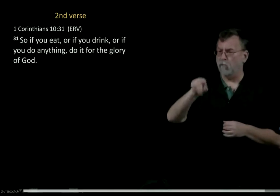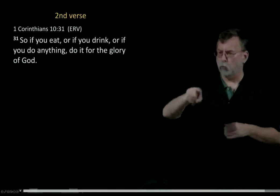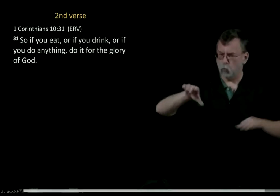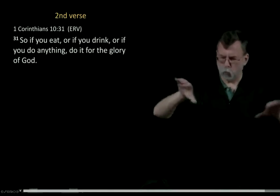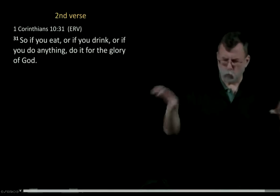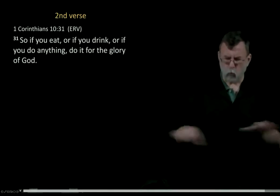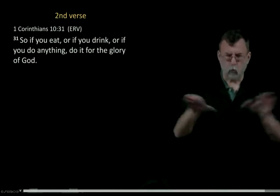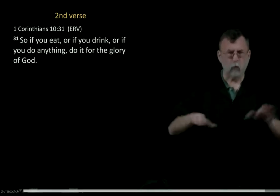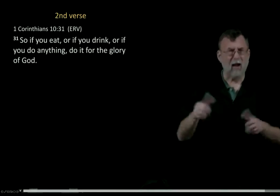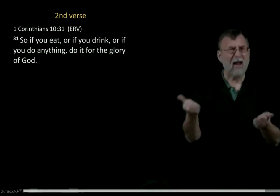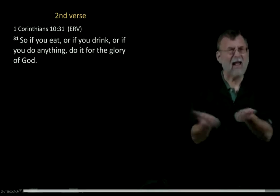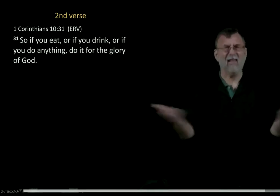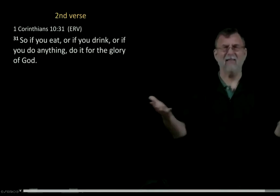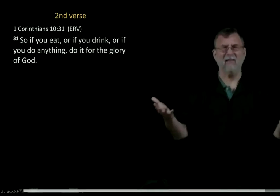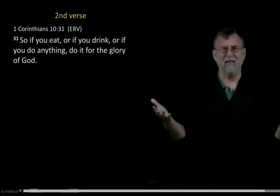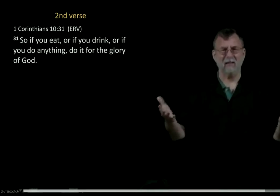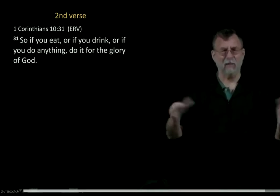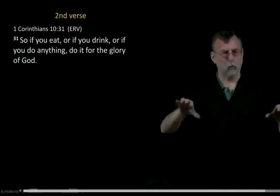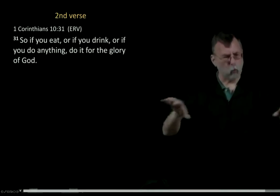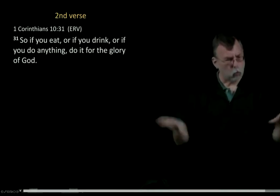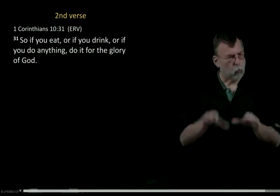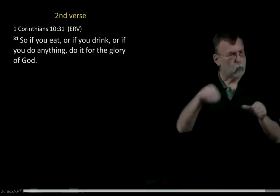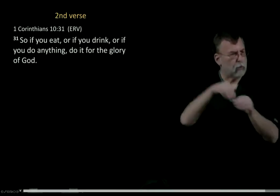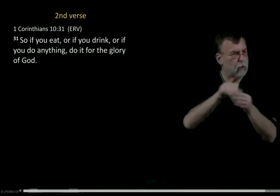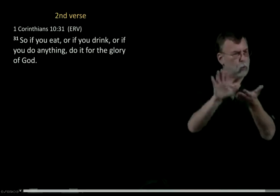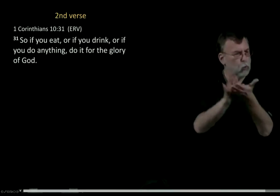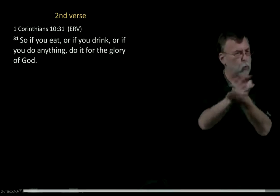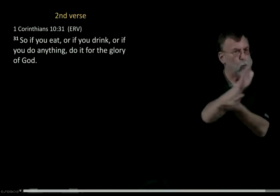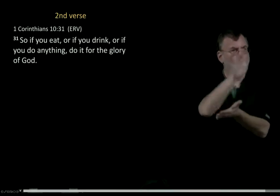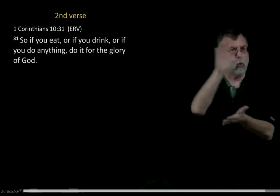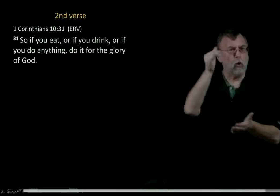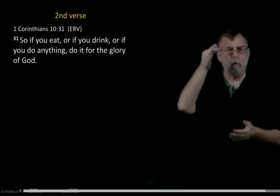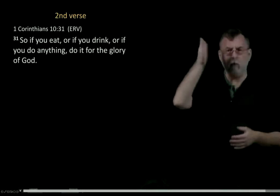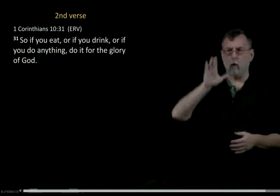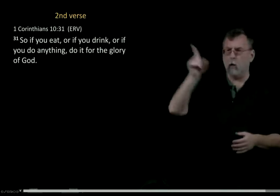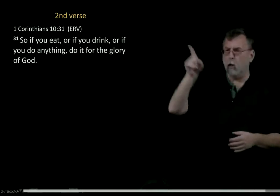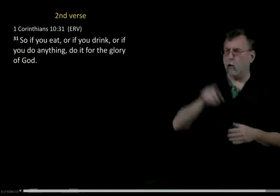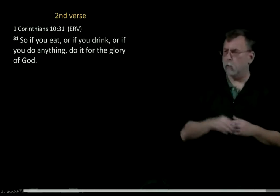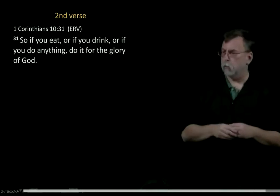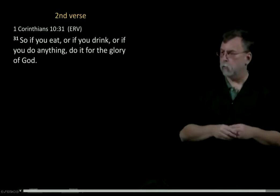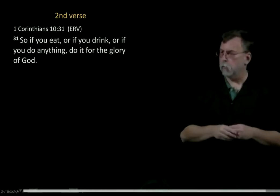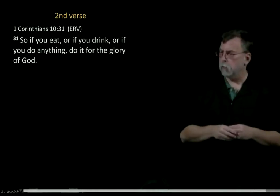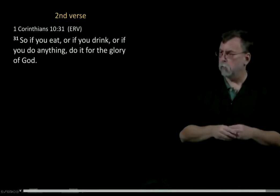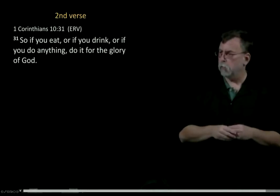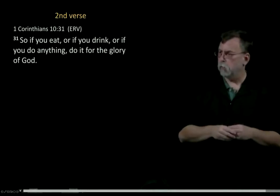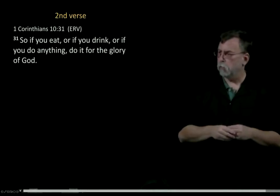or if you do anything, do it for the glory of God."